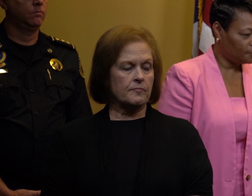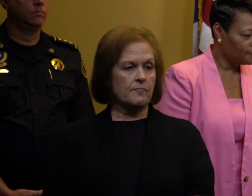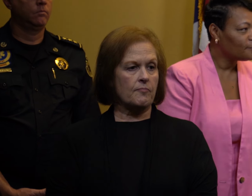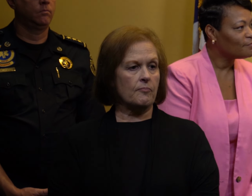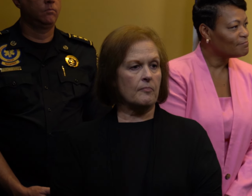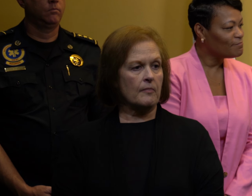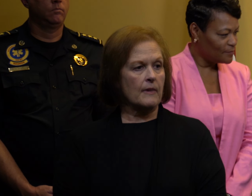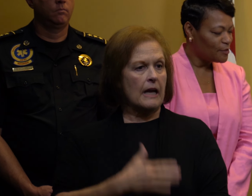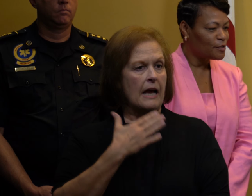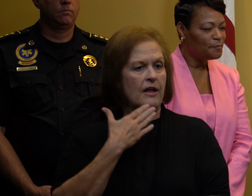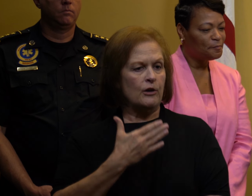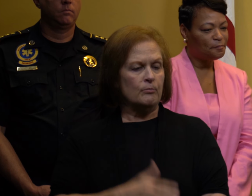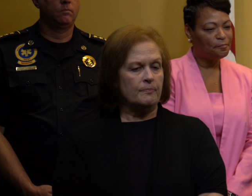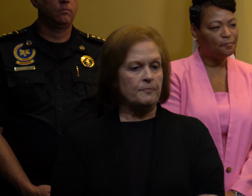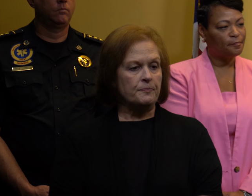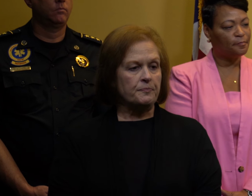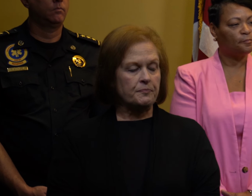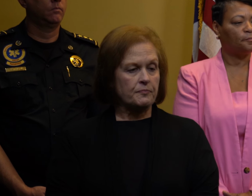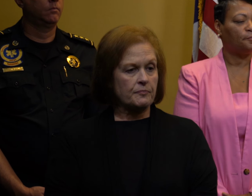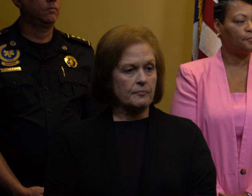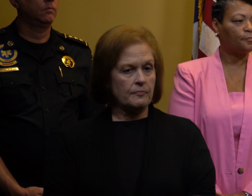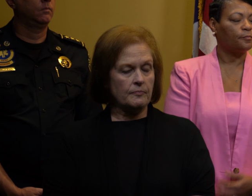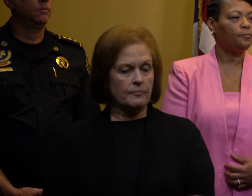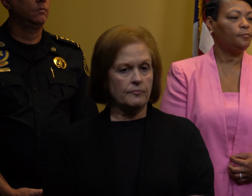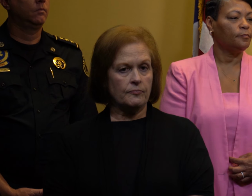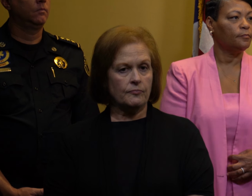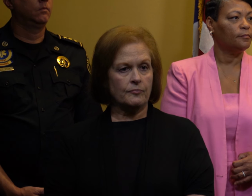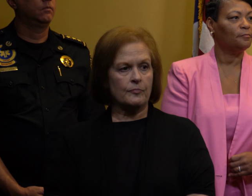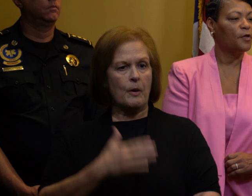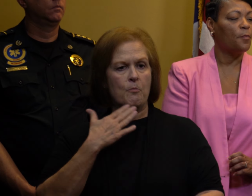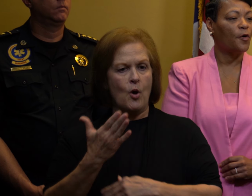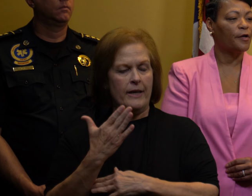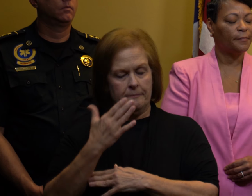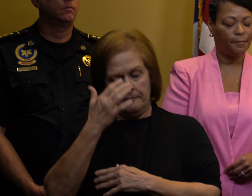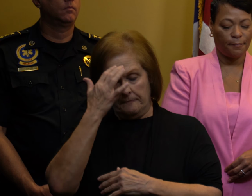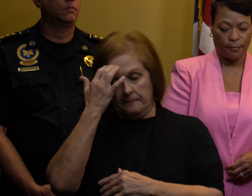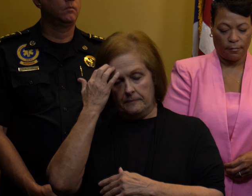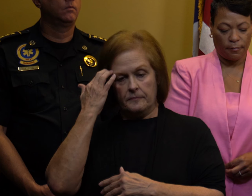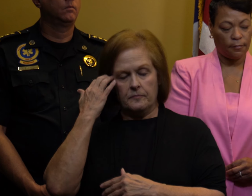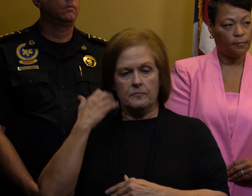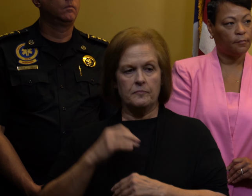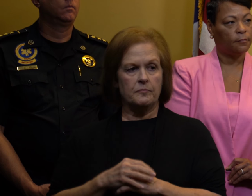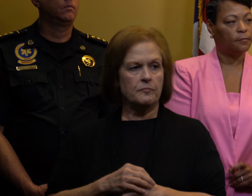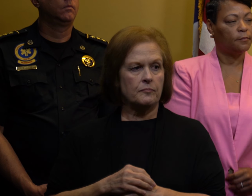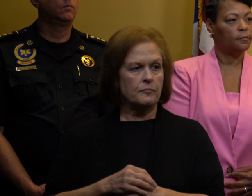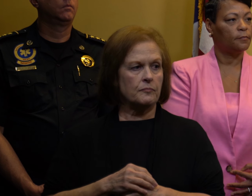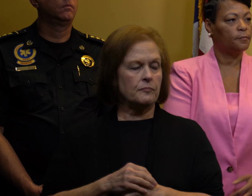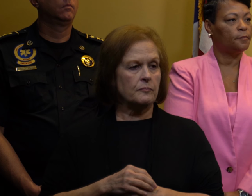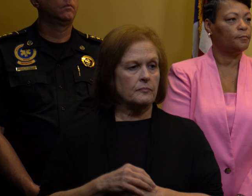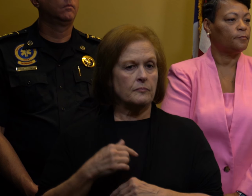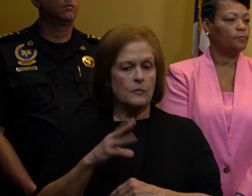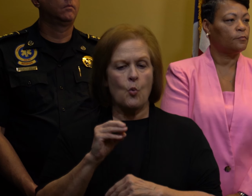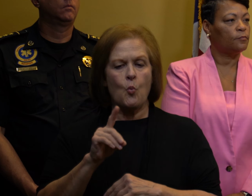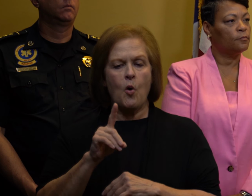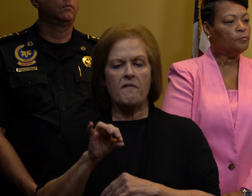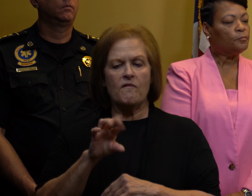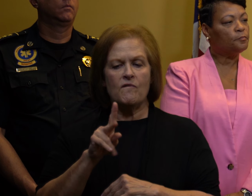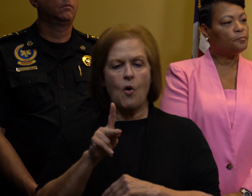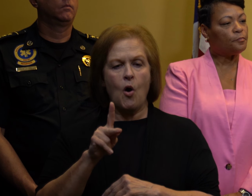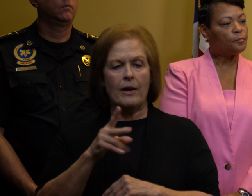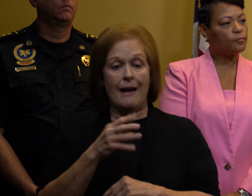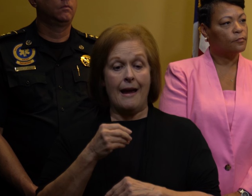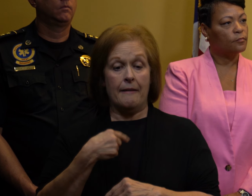Thank you, Councilman. All right. Good morning. On behalf of Superintendent Woodfork and the city's public safety